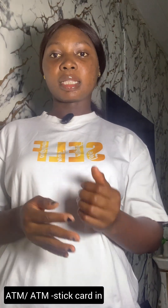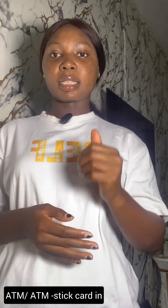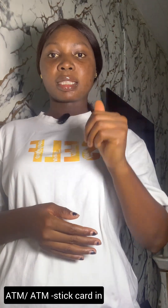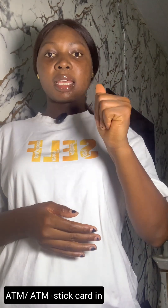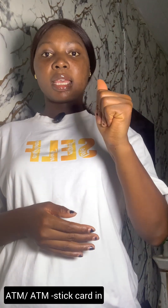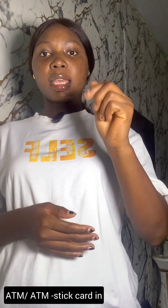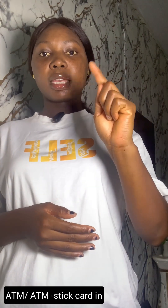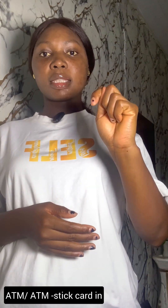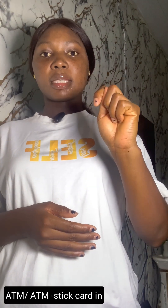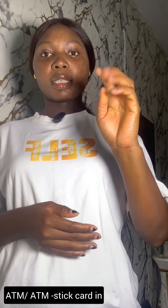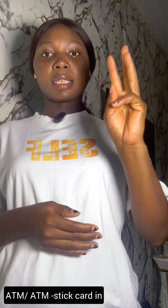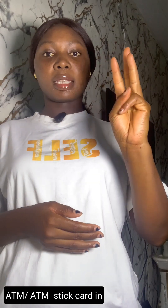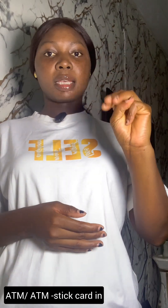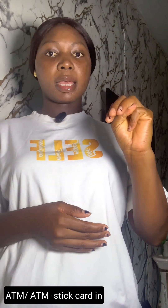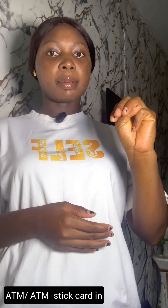as ATM.